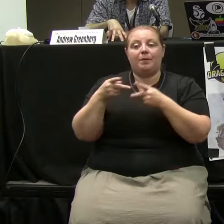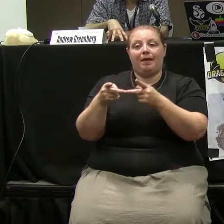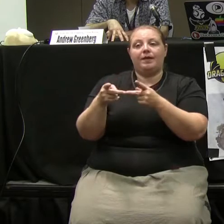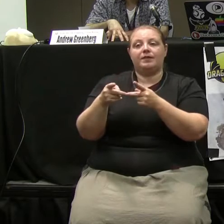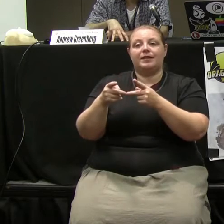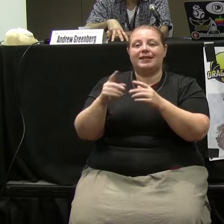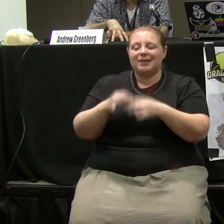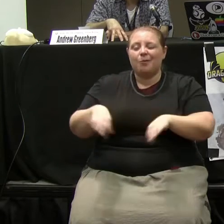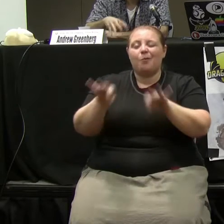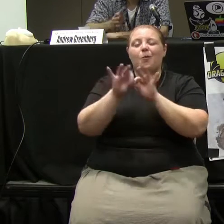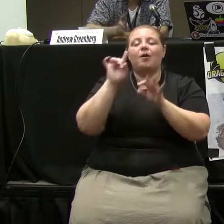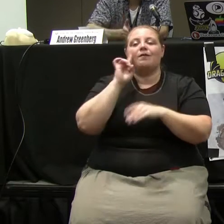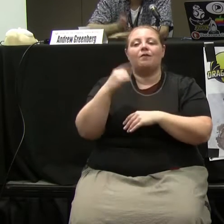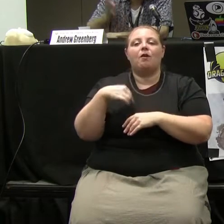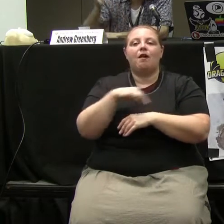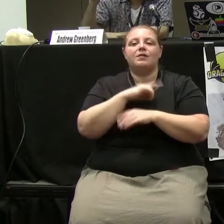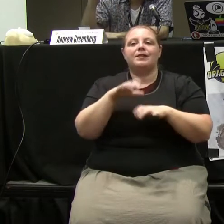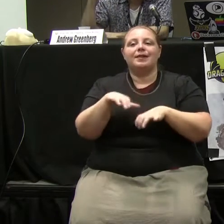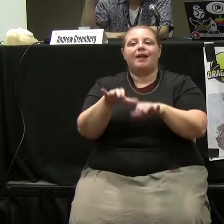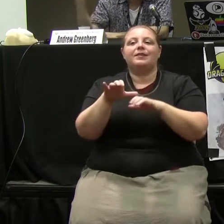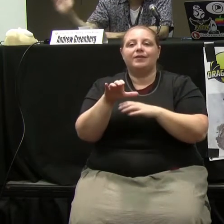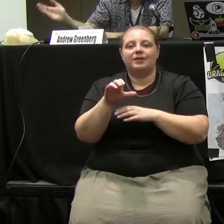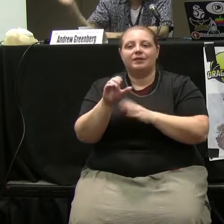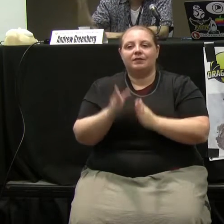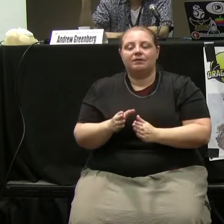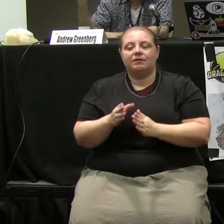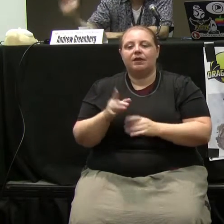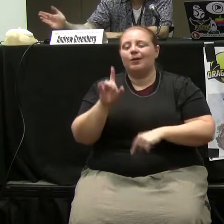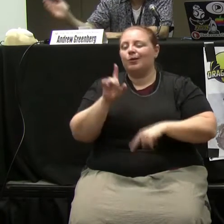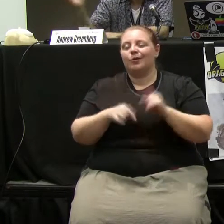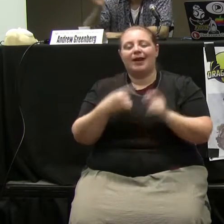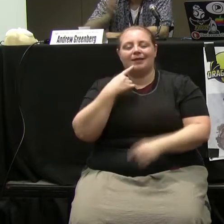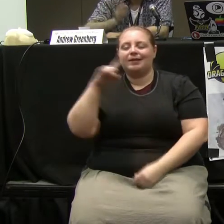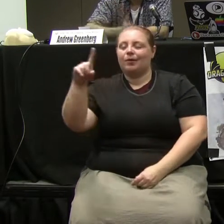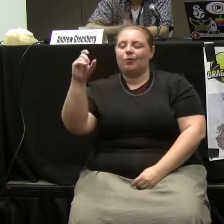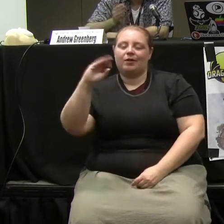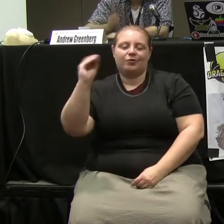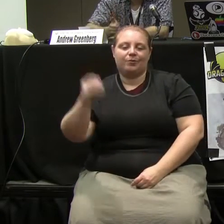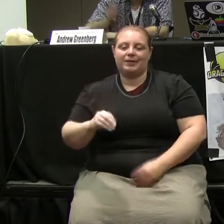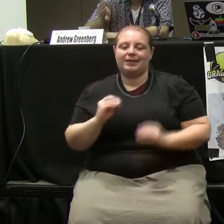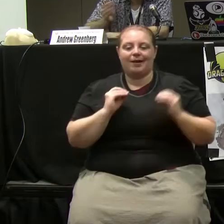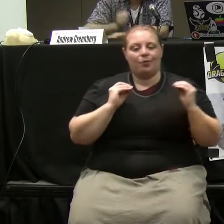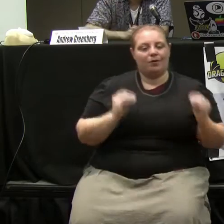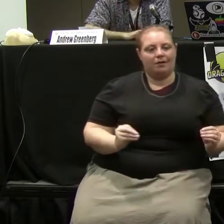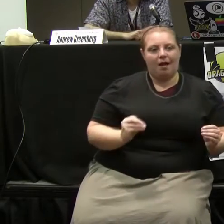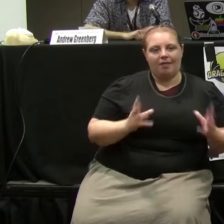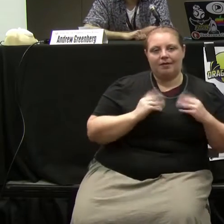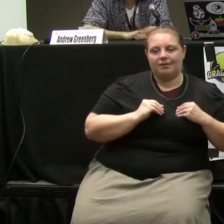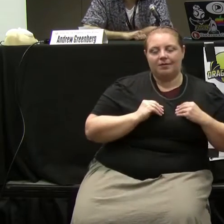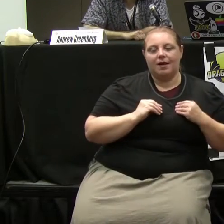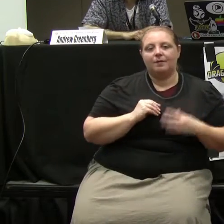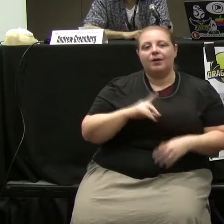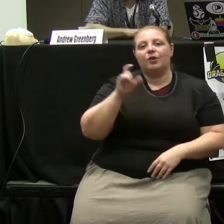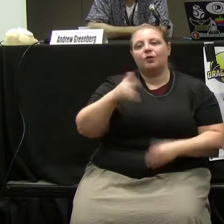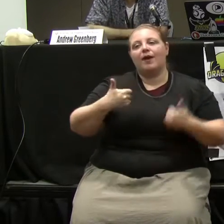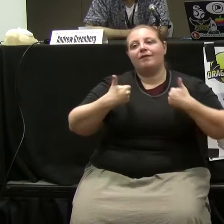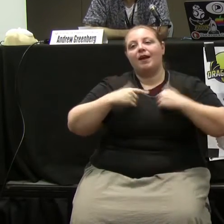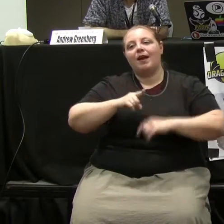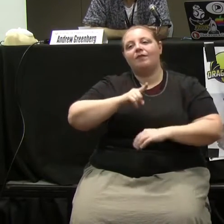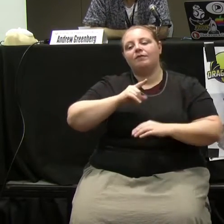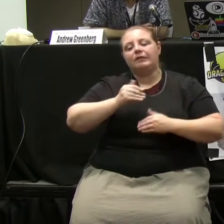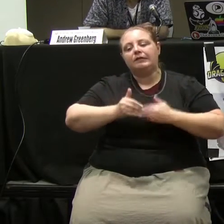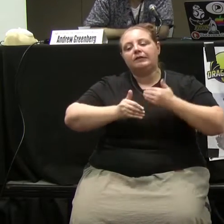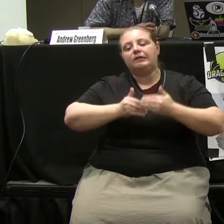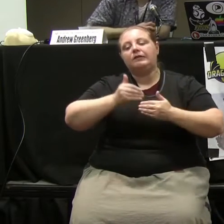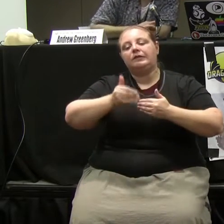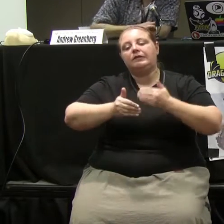an activist. It is my opinion, you can't always just say we're going to win 100% or nothing. You can take those incremental steps and get to real success. I have to